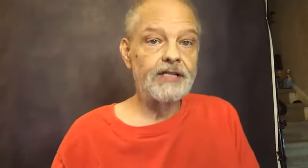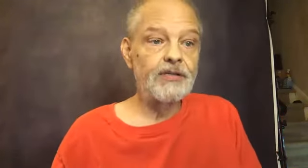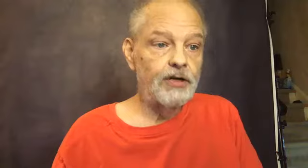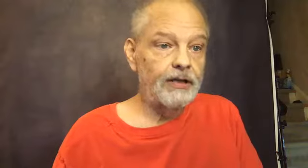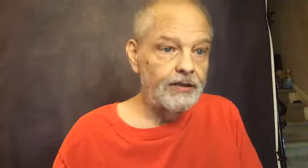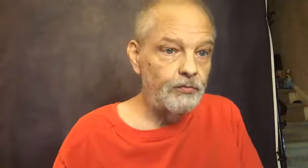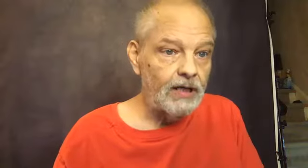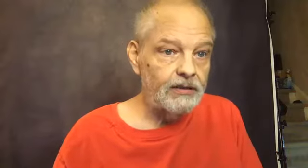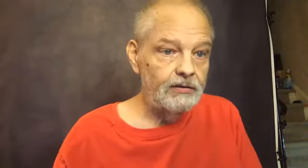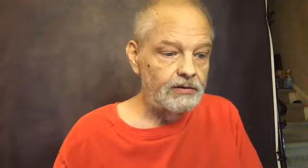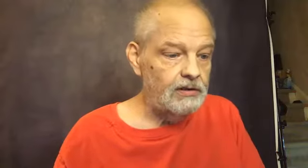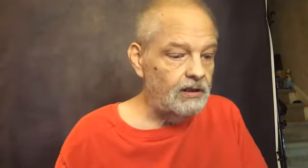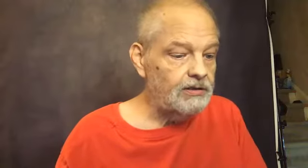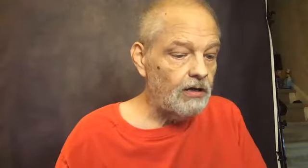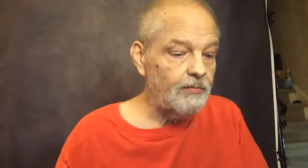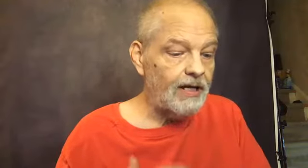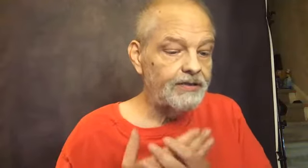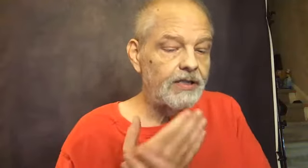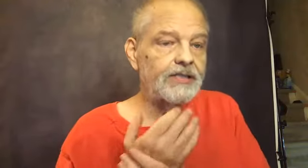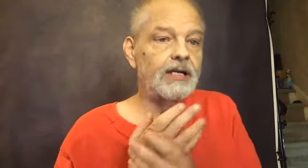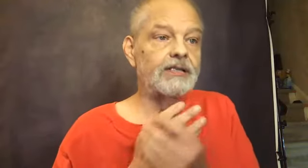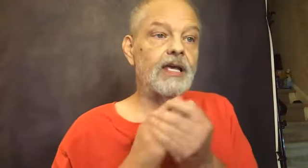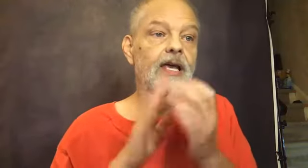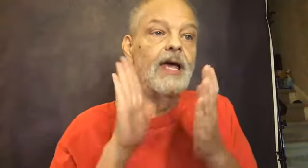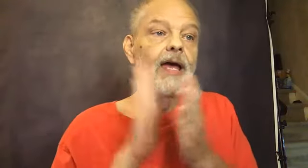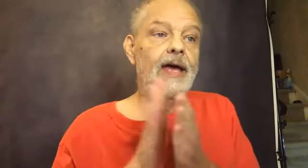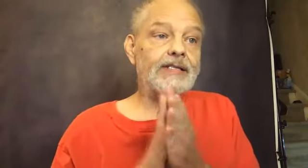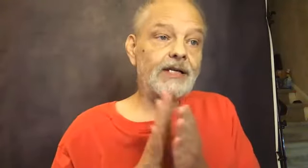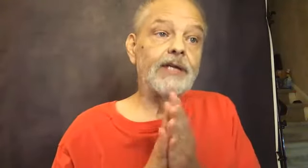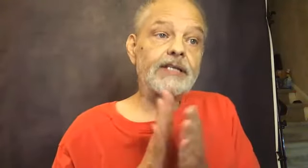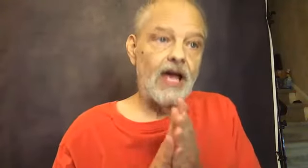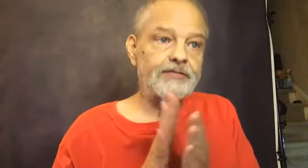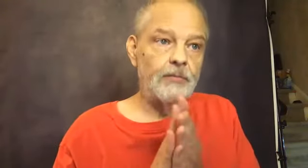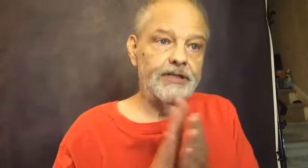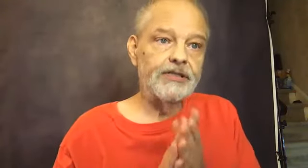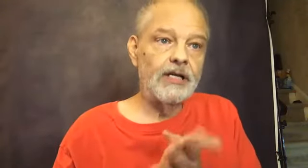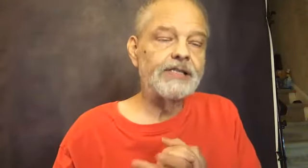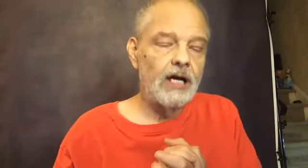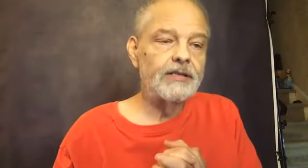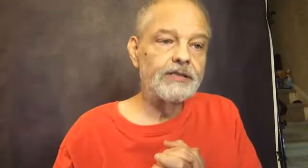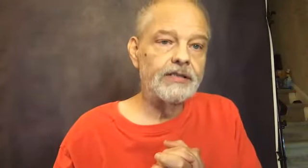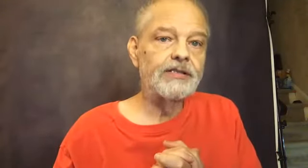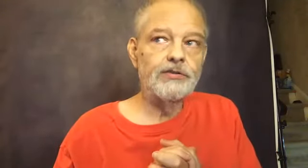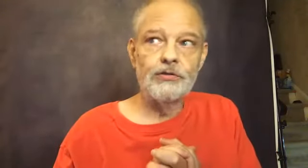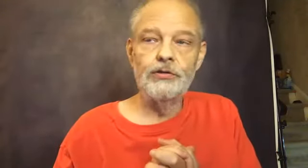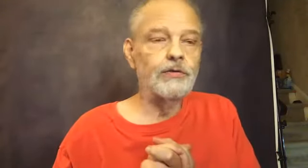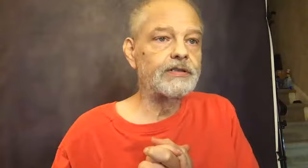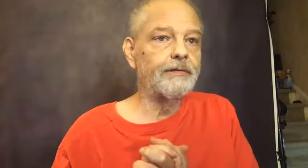I'm going to continue talking about initialized signs. ASL does have some initialized signs. It's true. It's a